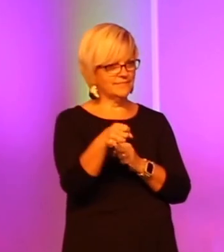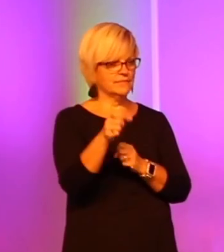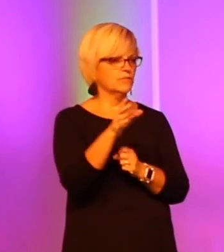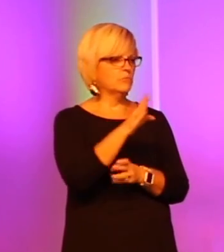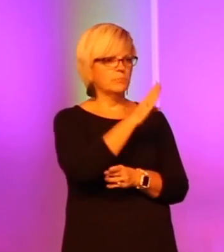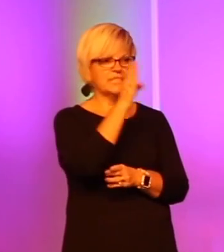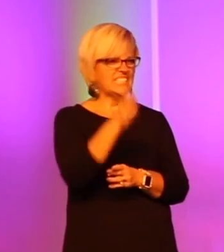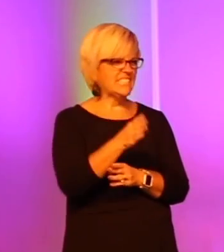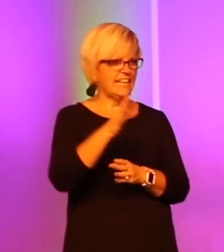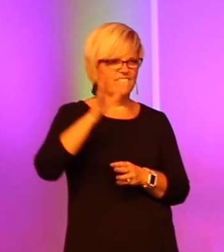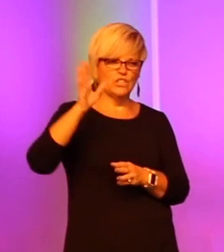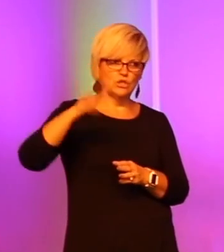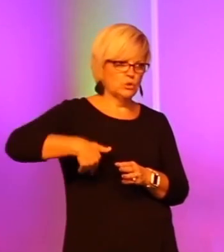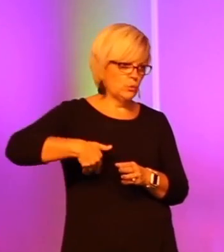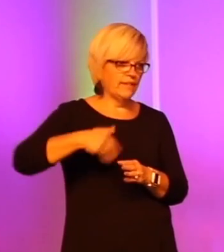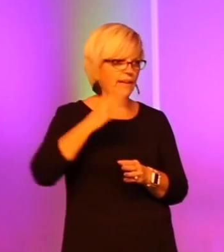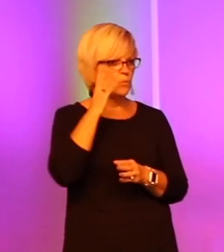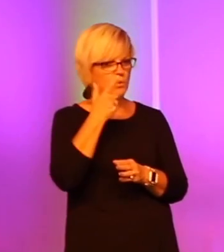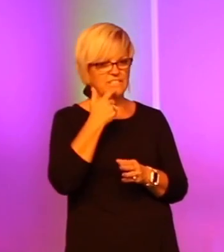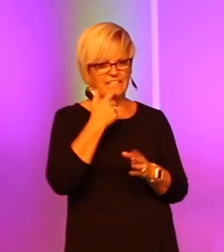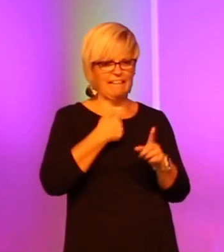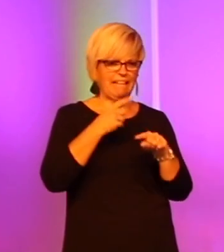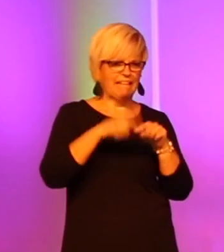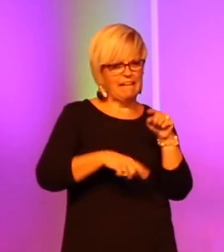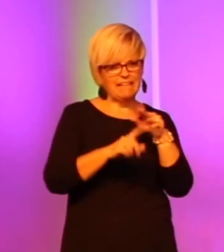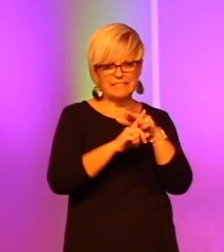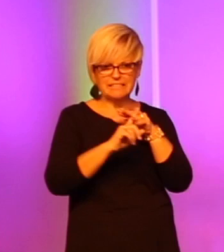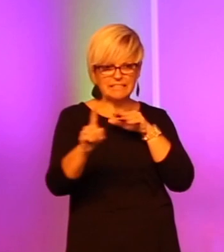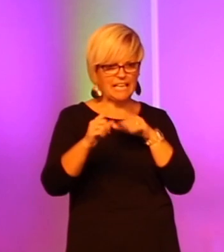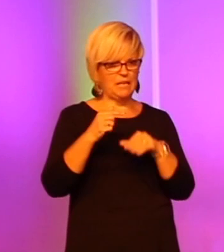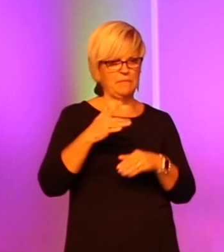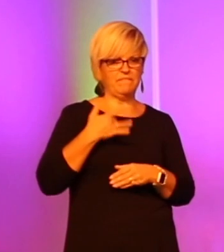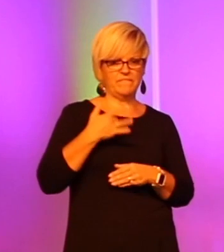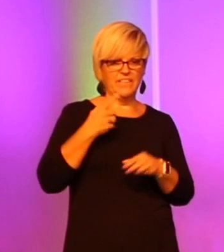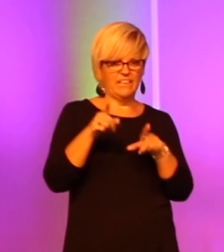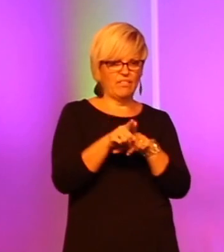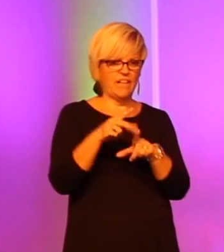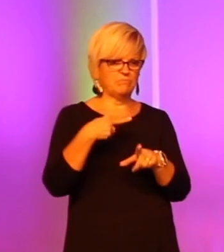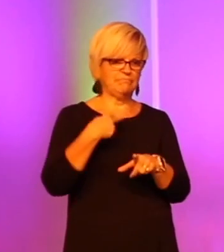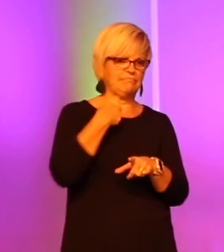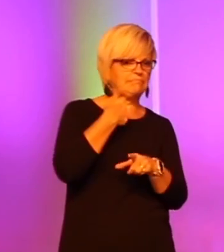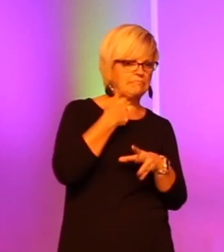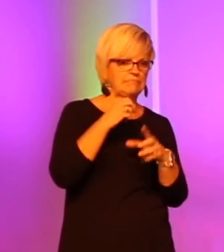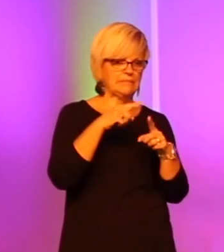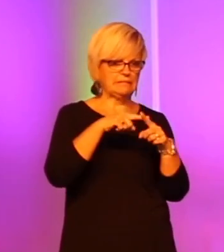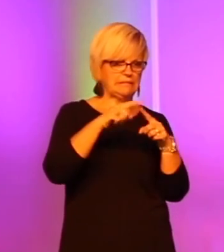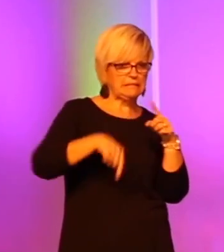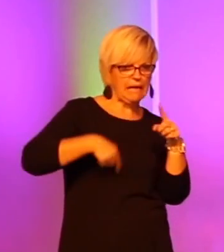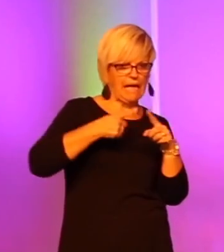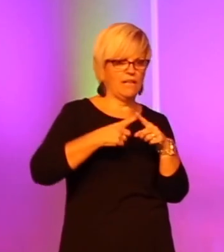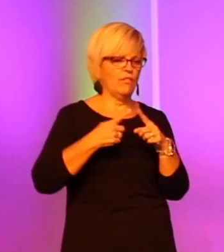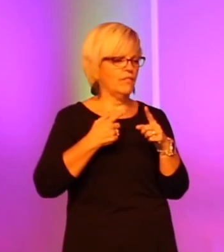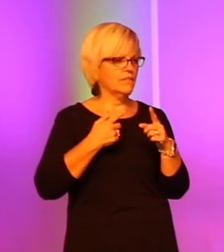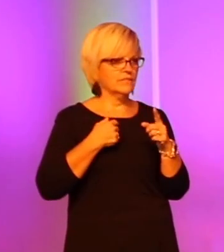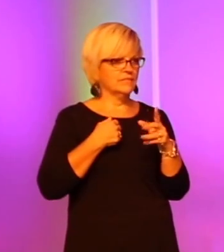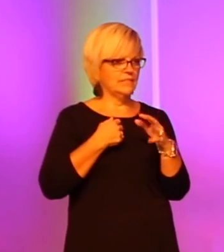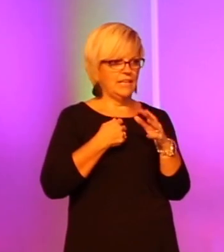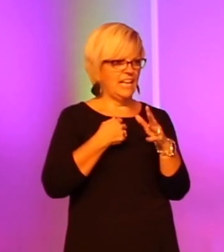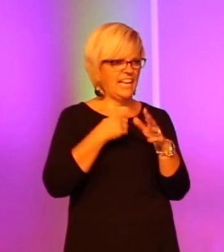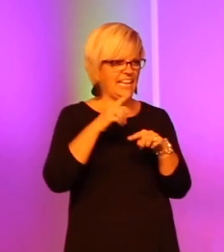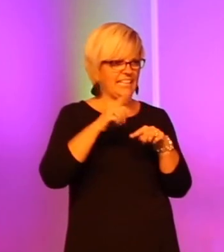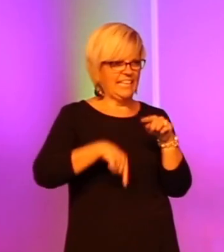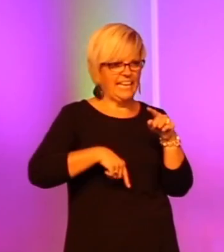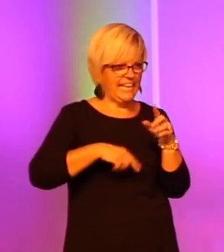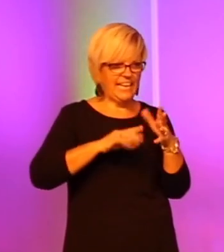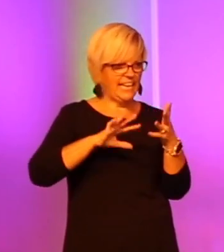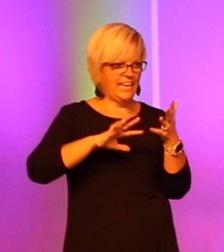late. We'll say things like, "I can't escape this. I feel like I'm caught in a cycle. I'm too far down this road to turn back.